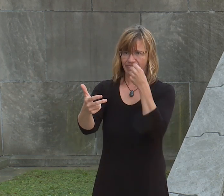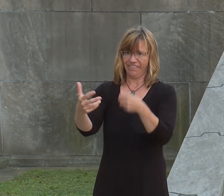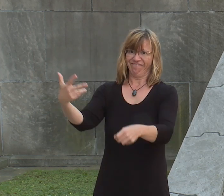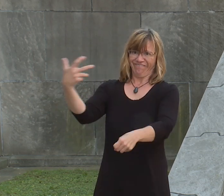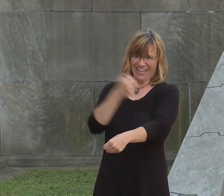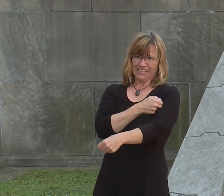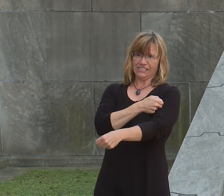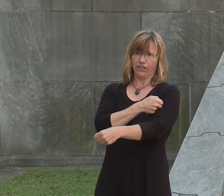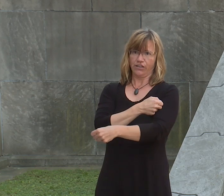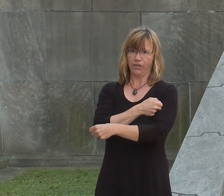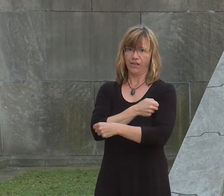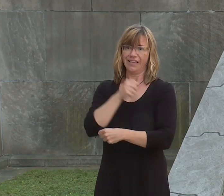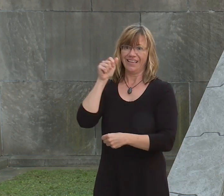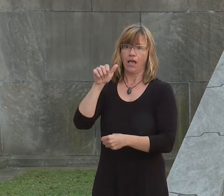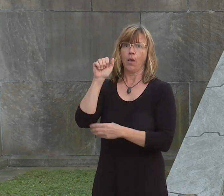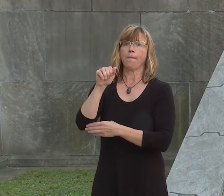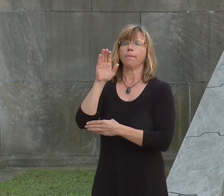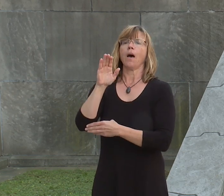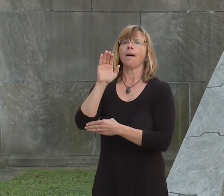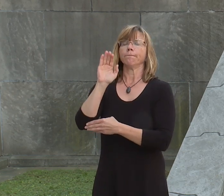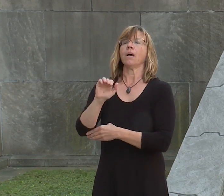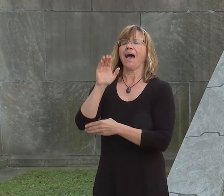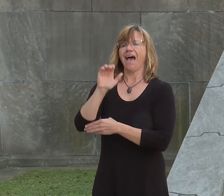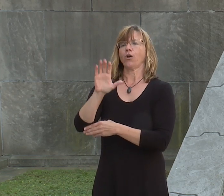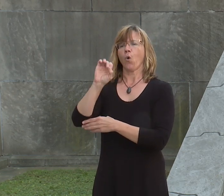covax.baltimorecity.gov or call